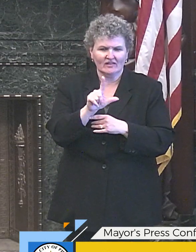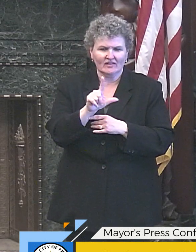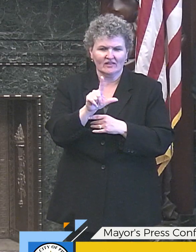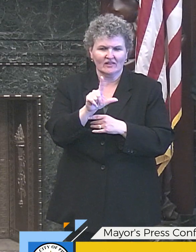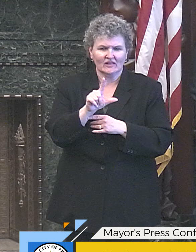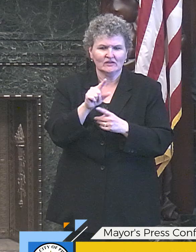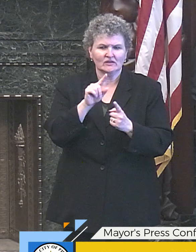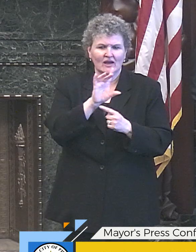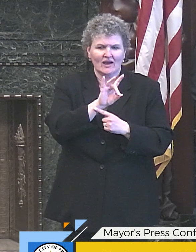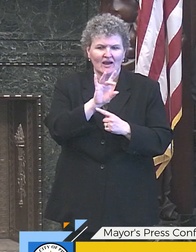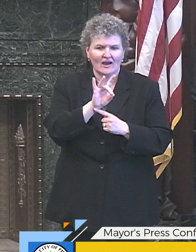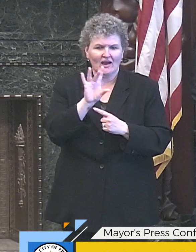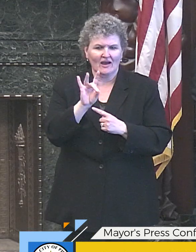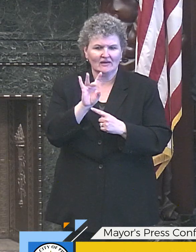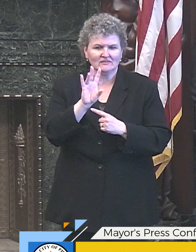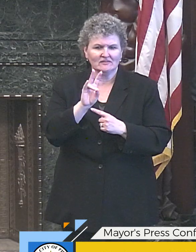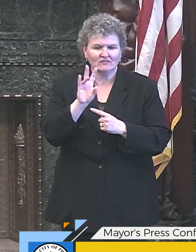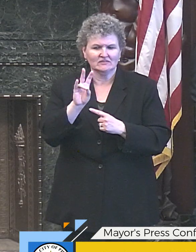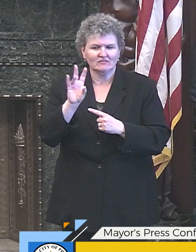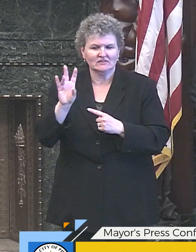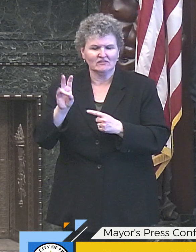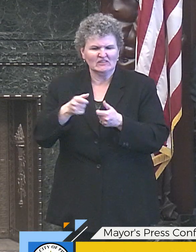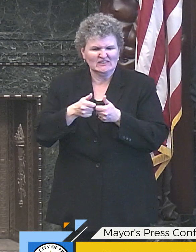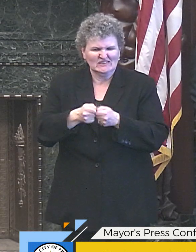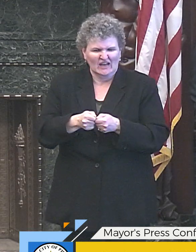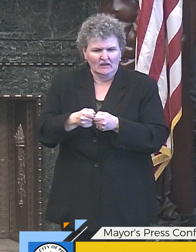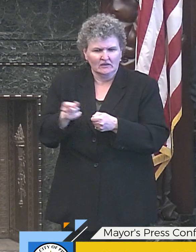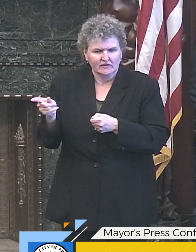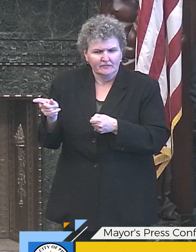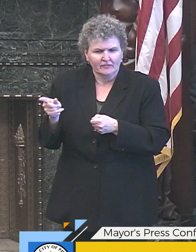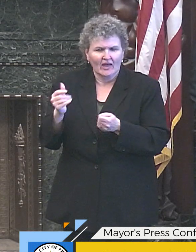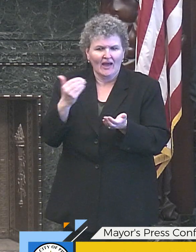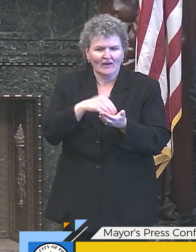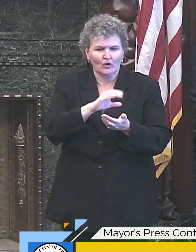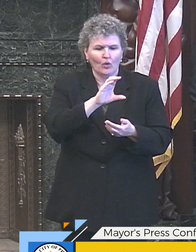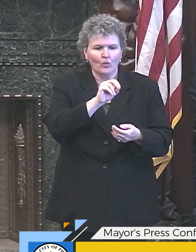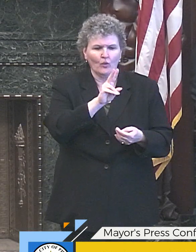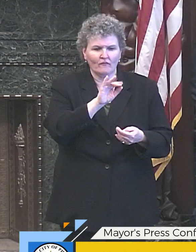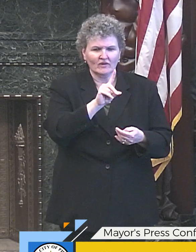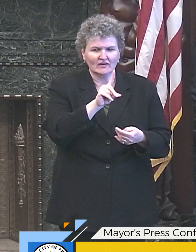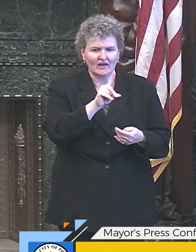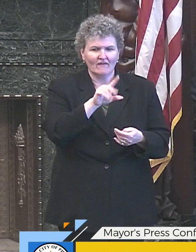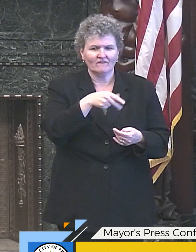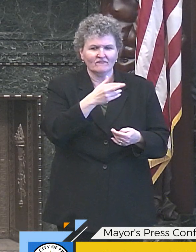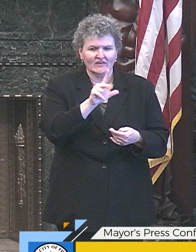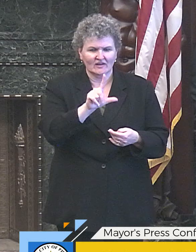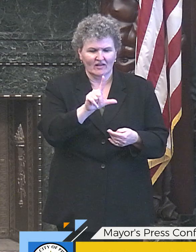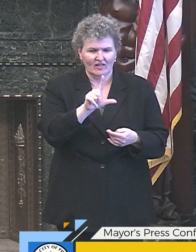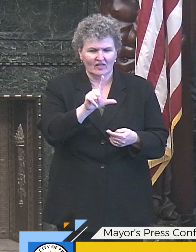888-777. Again, that's COVID PHL to 888-777. Thank you all.